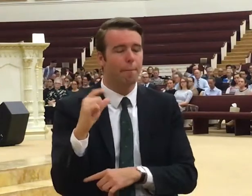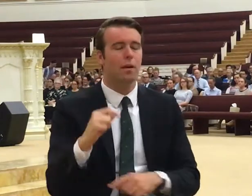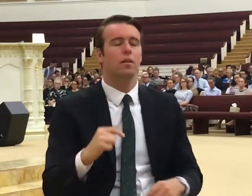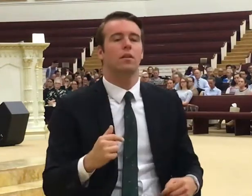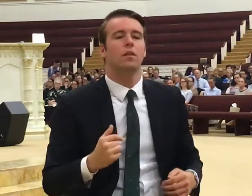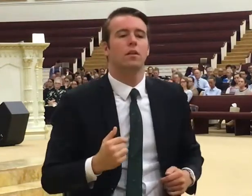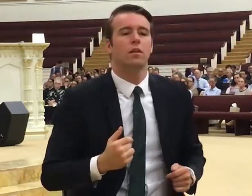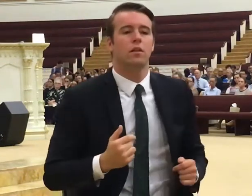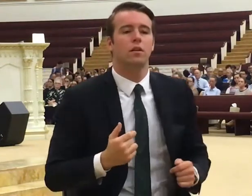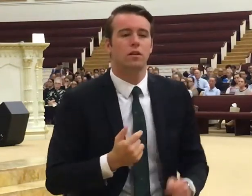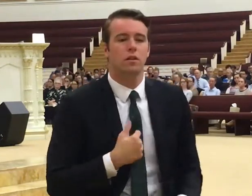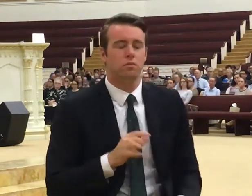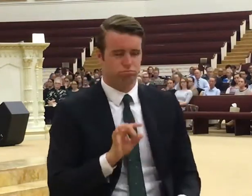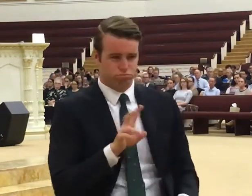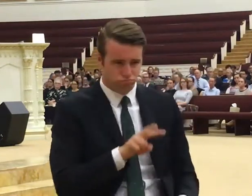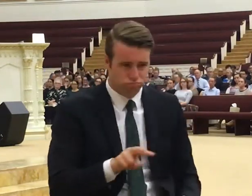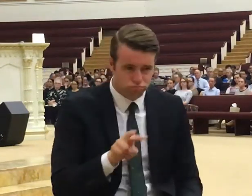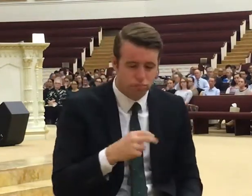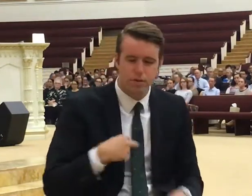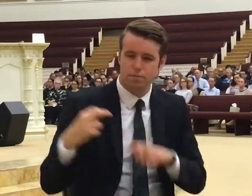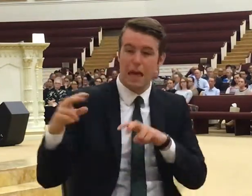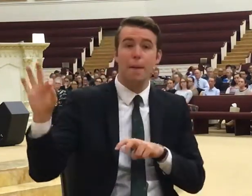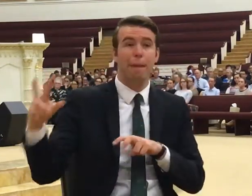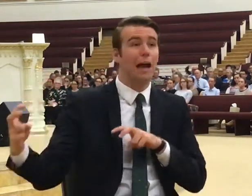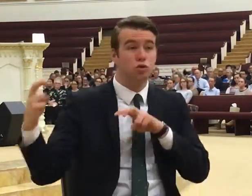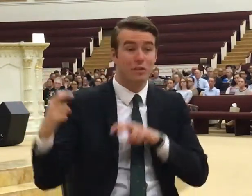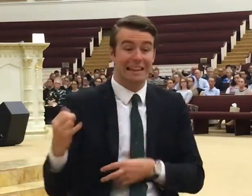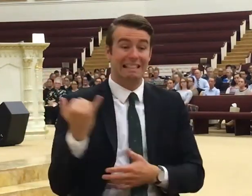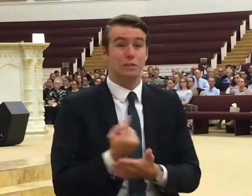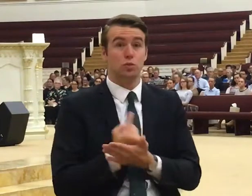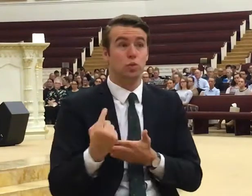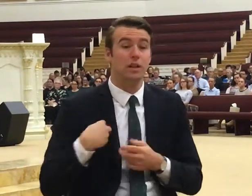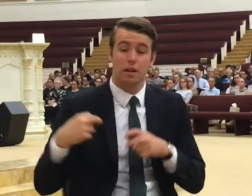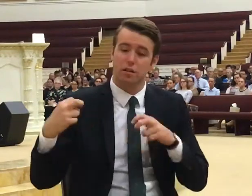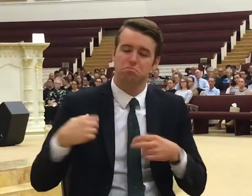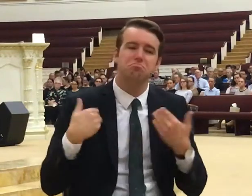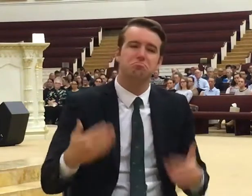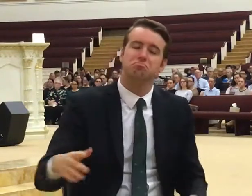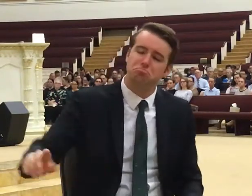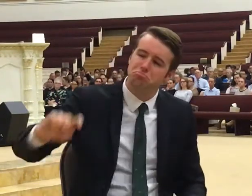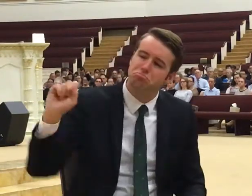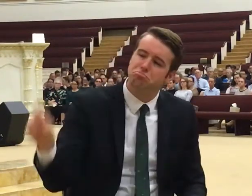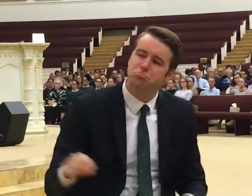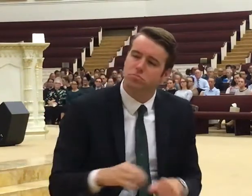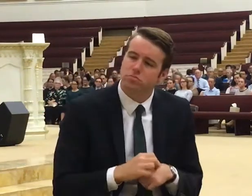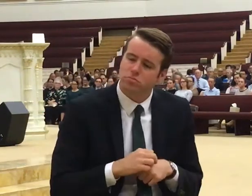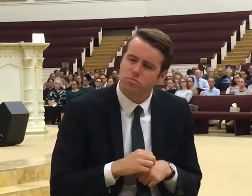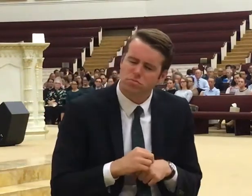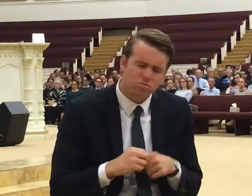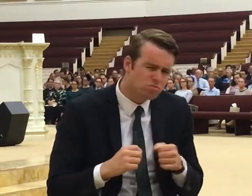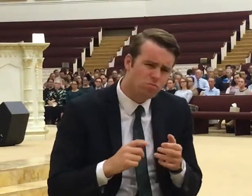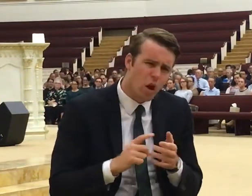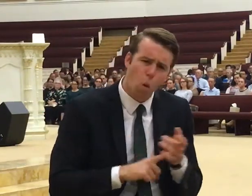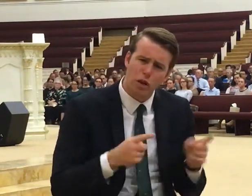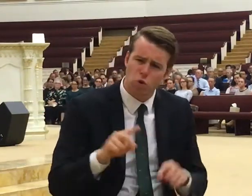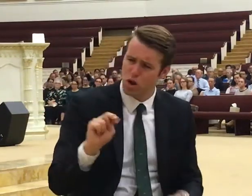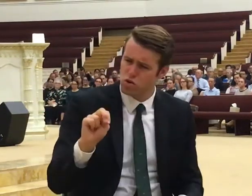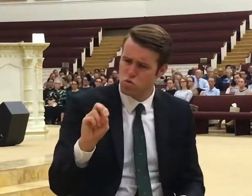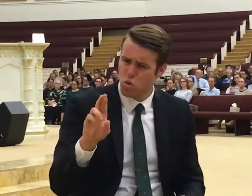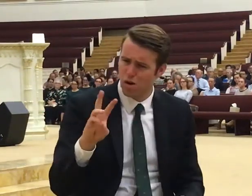I spoke with this pastor this week, and I asked him what is going on in